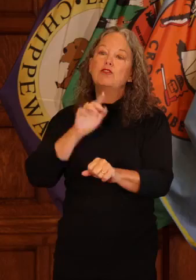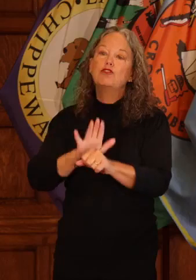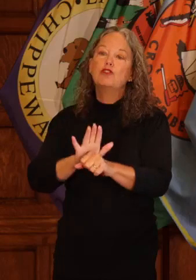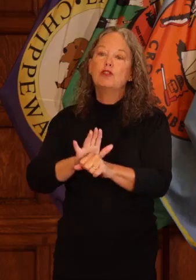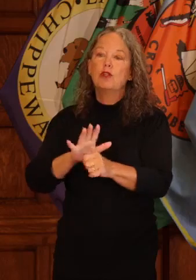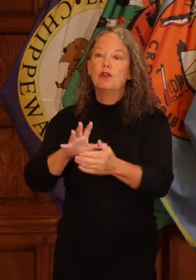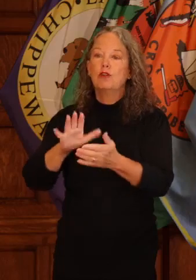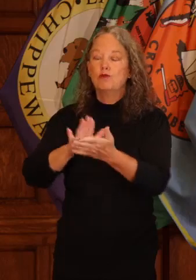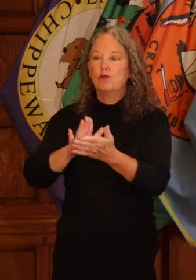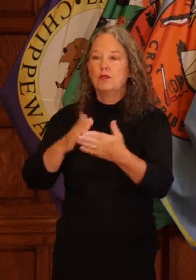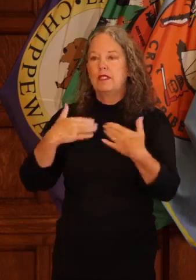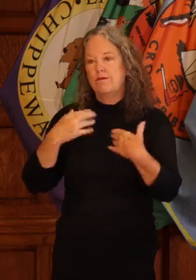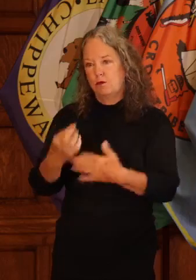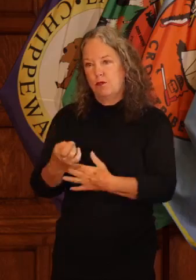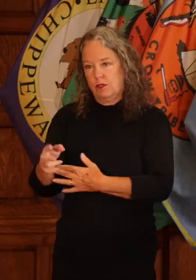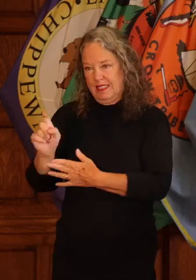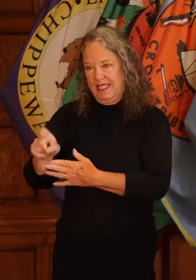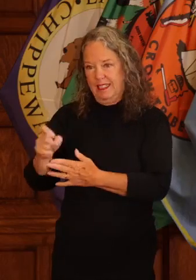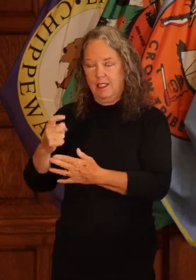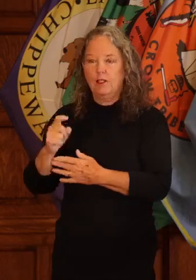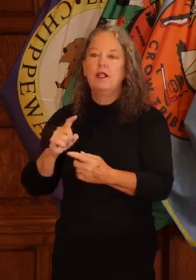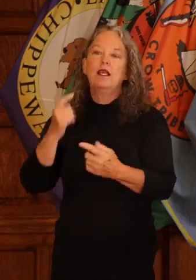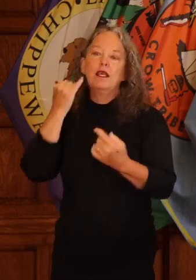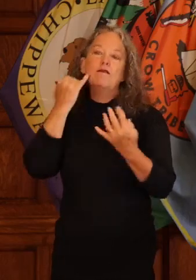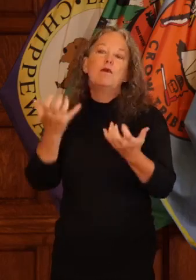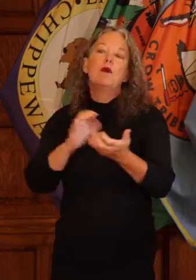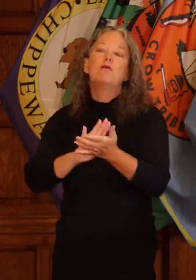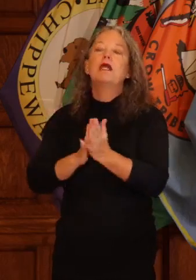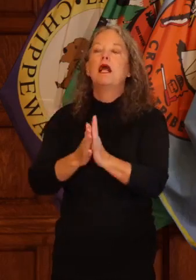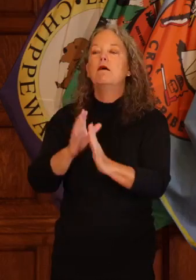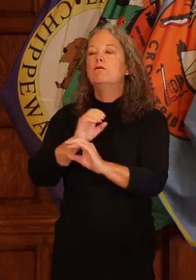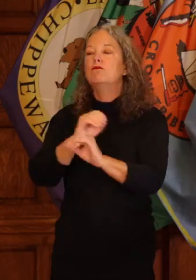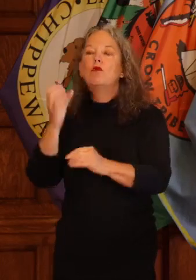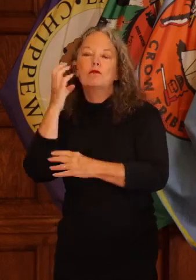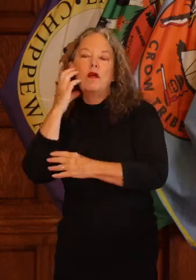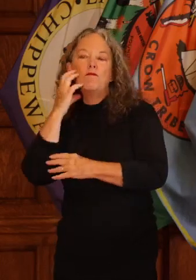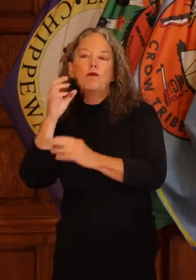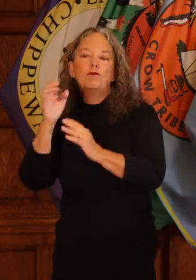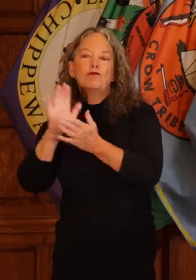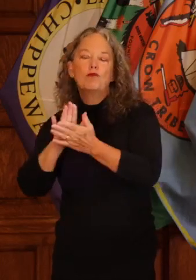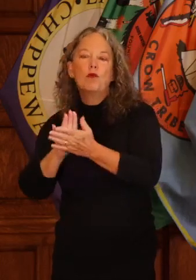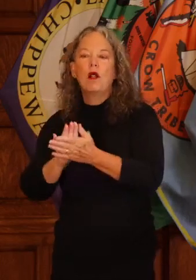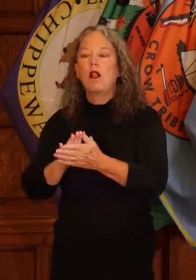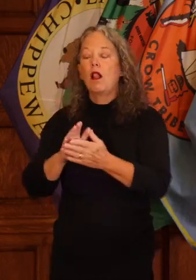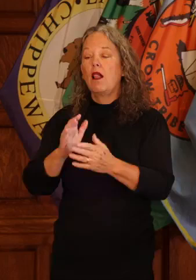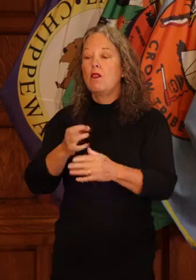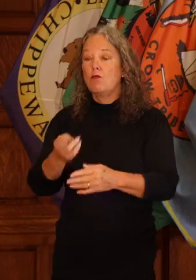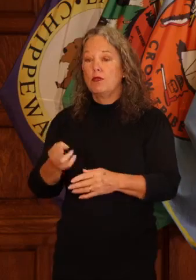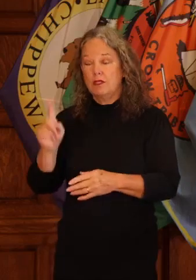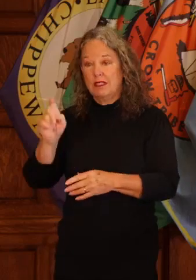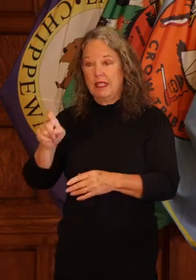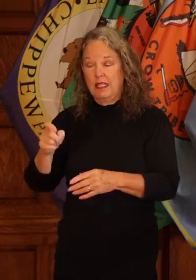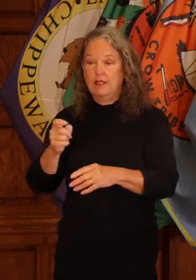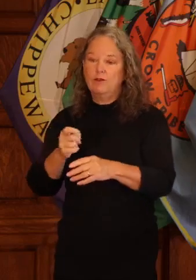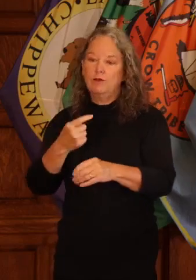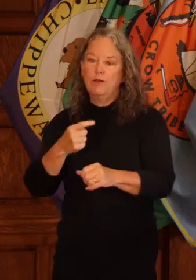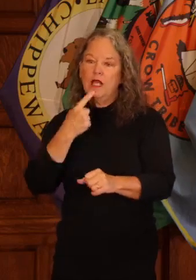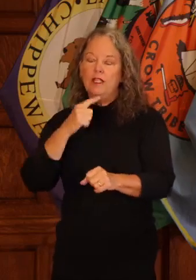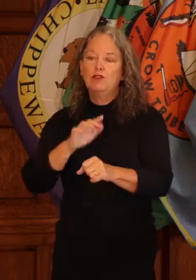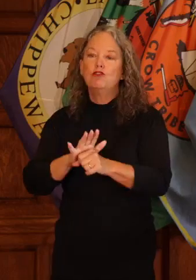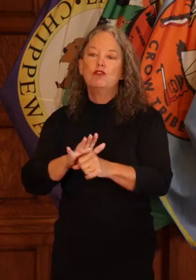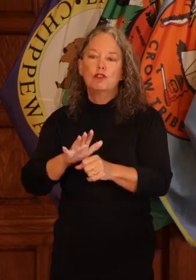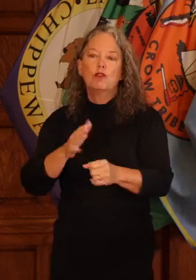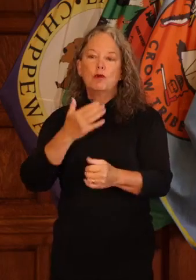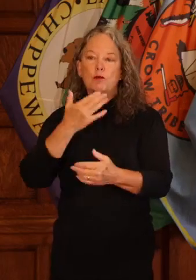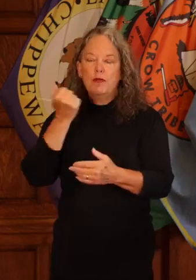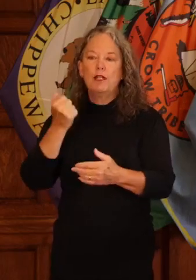resources they need if they choose to go cell phone free. The resources they need to better ensure students are focused on what's